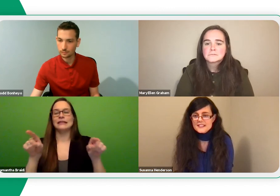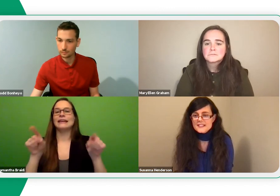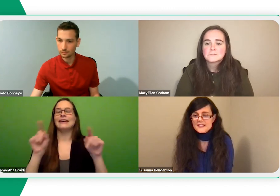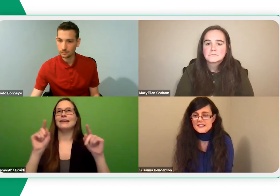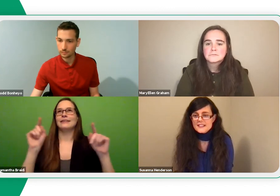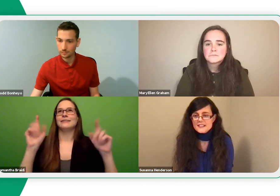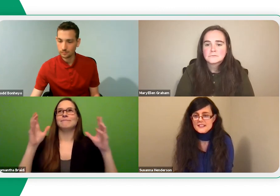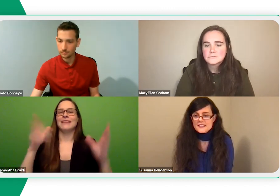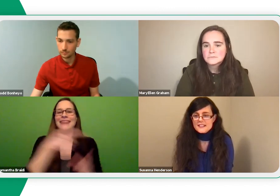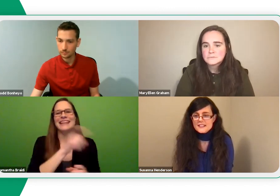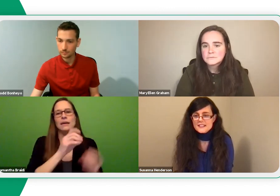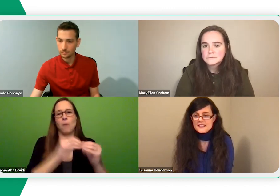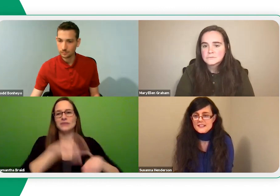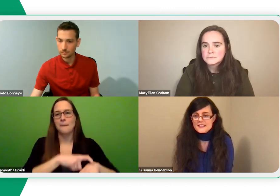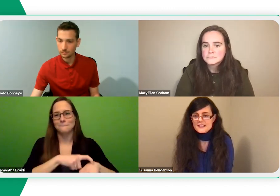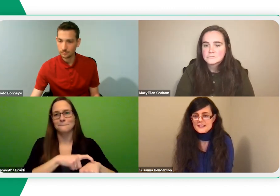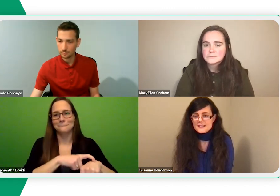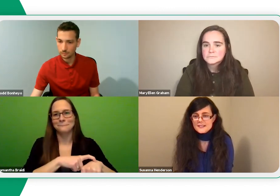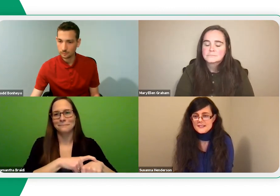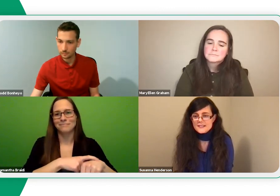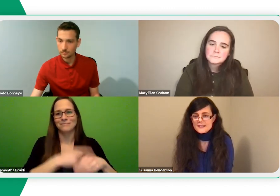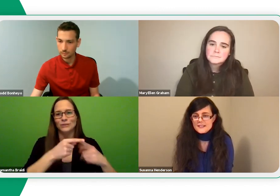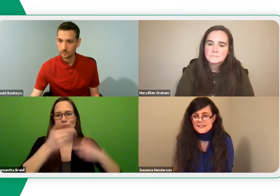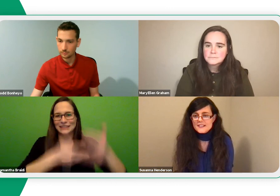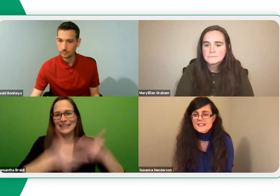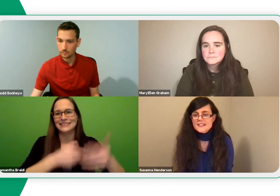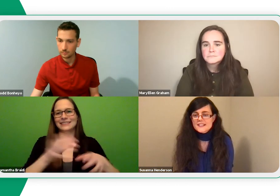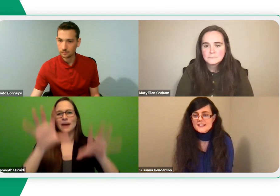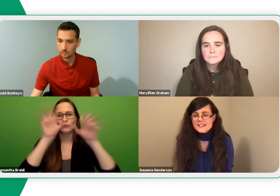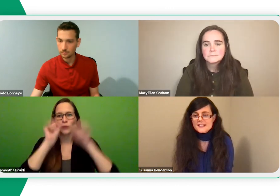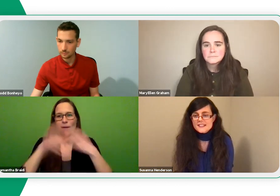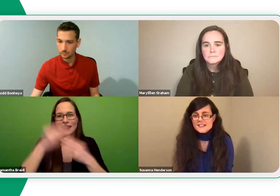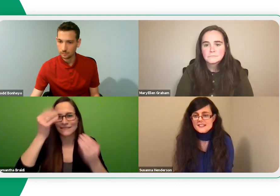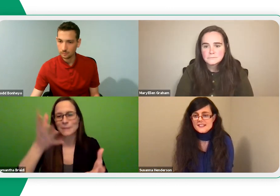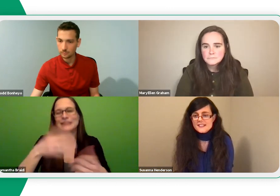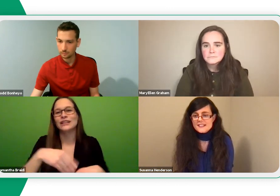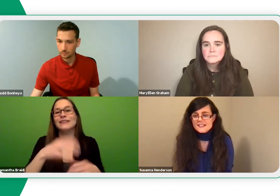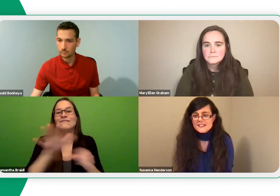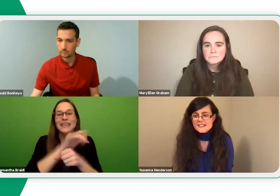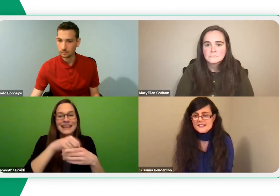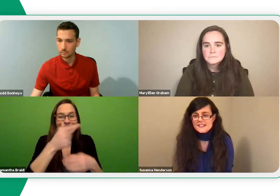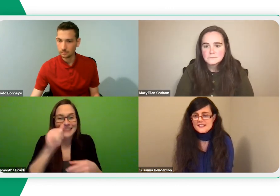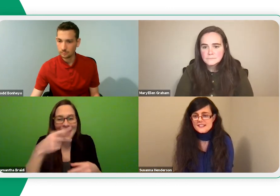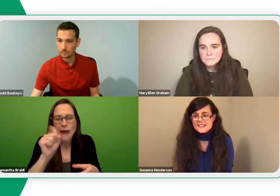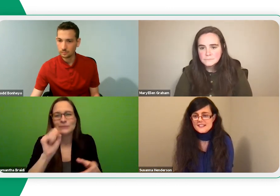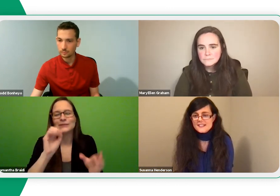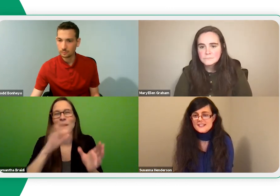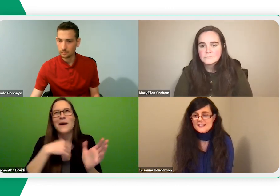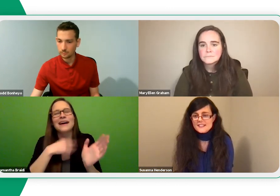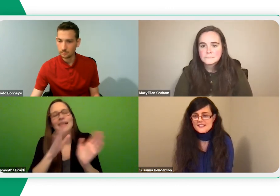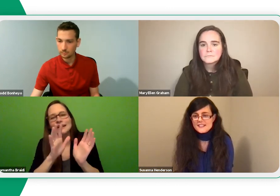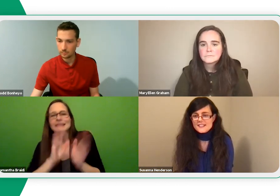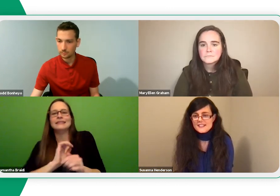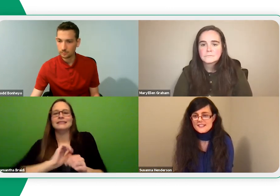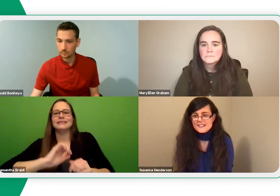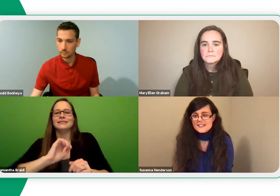would say again, hearing youth in comparison to deaf youth, the deaf youth need more time to be able to